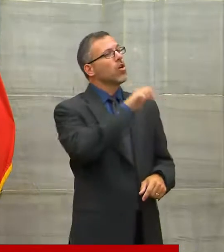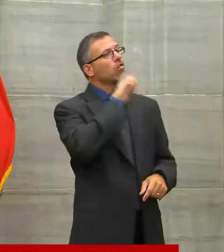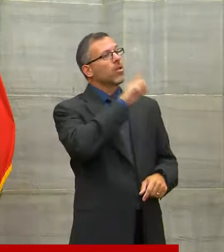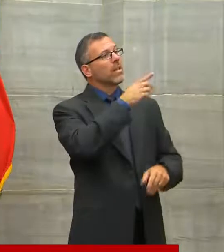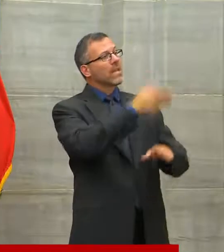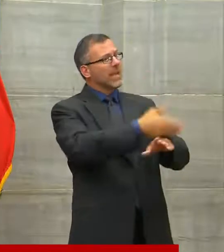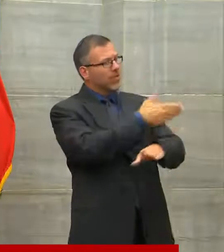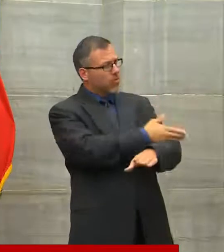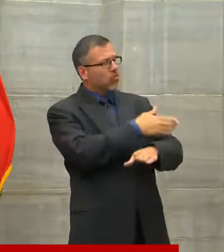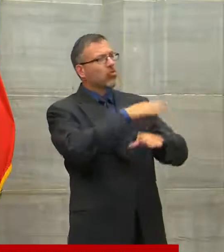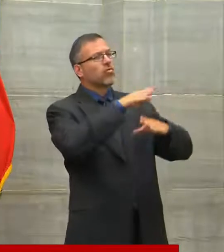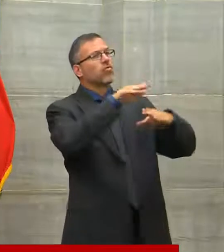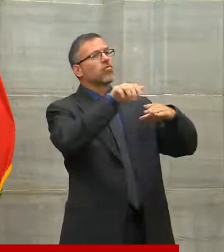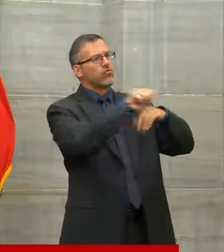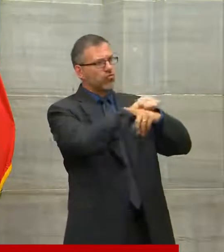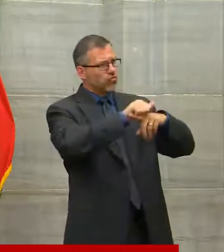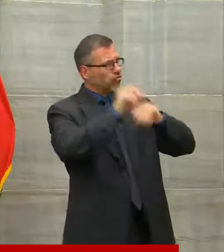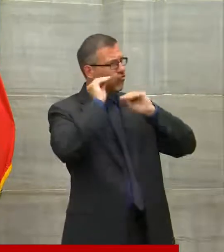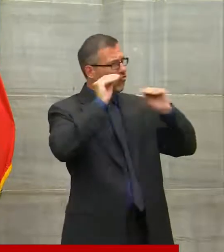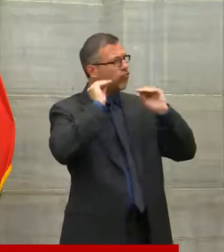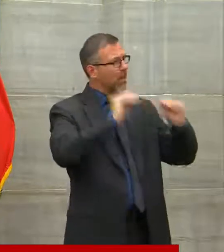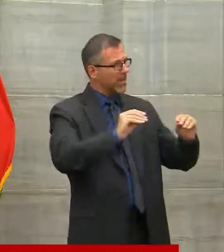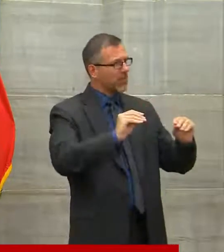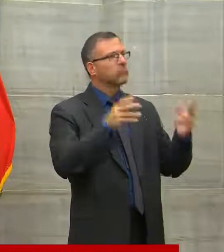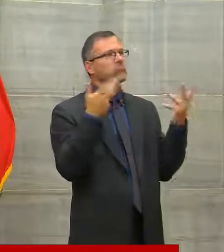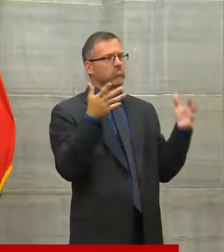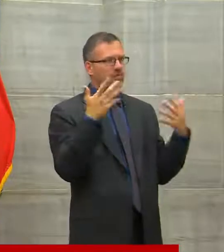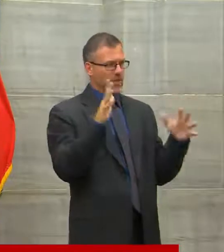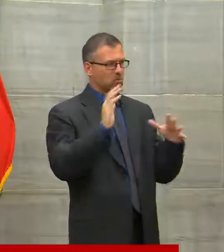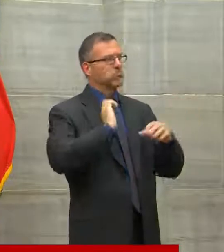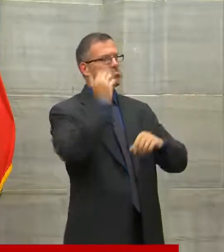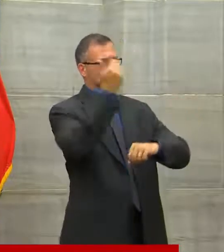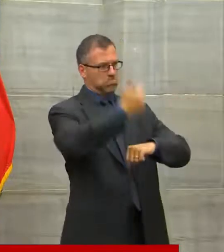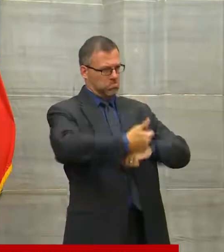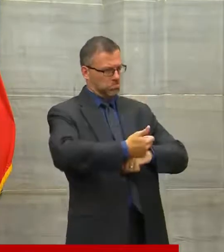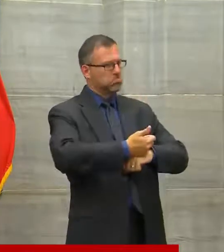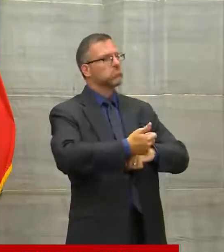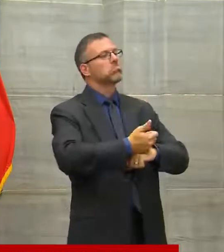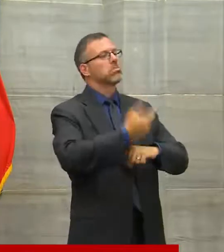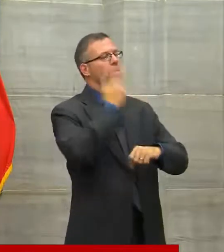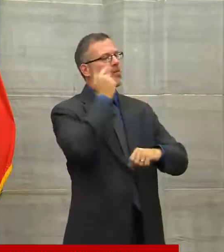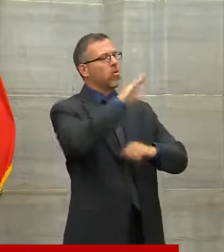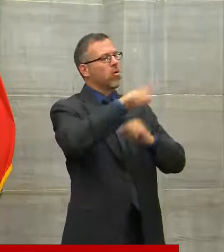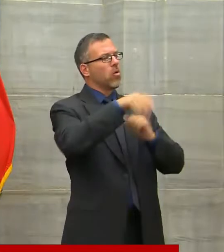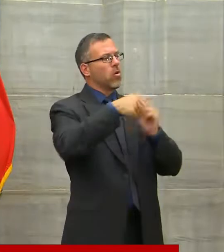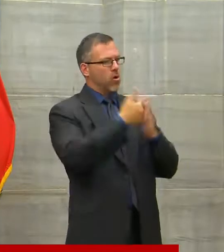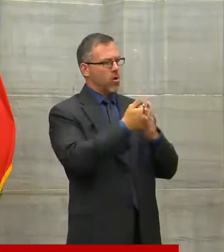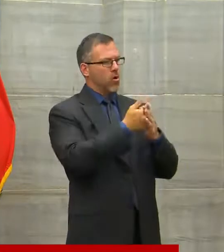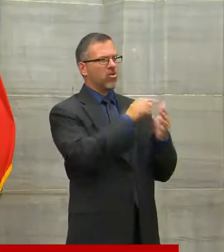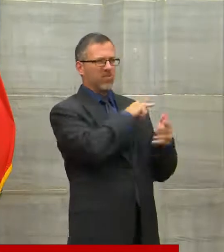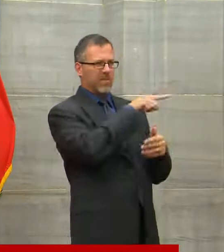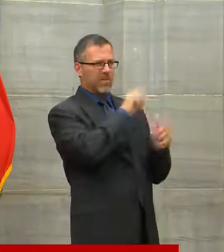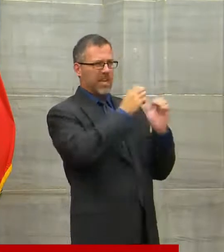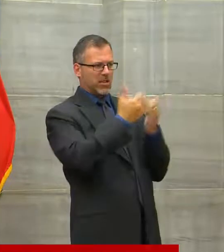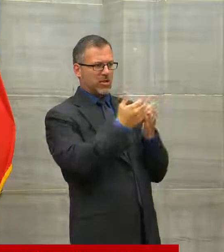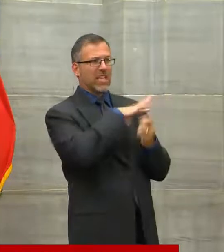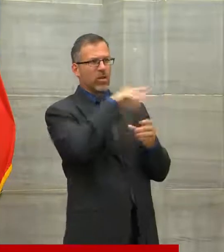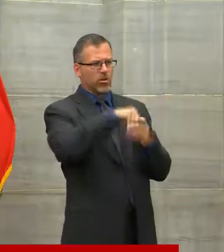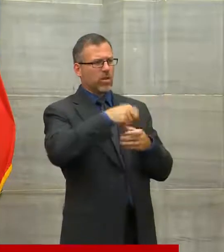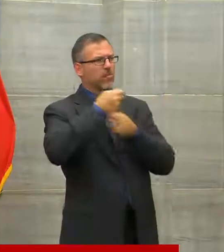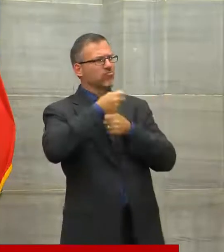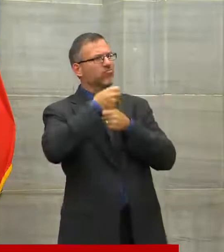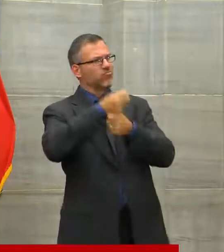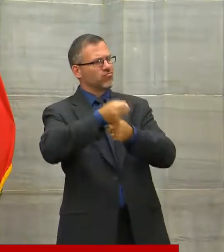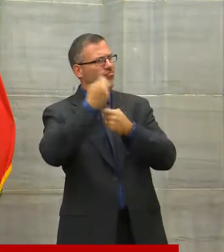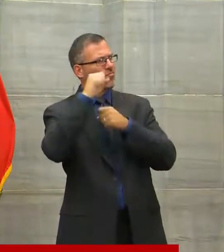enhanced training on tap for all of our agencies in their interaction with gatherings, including protests. I guess the